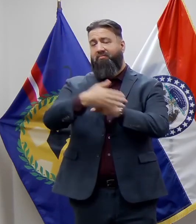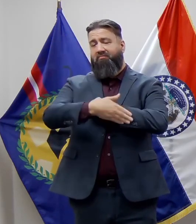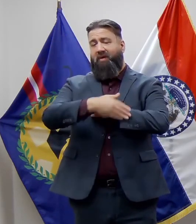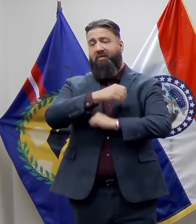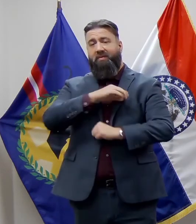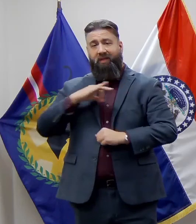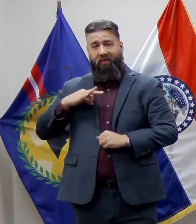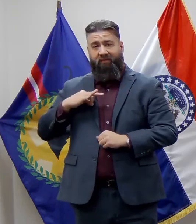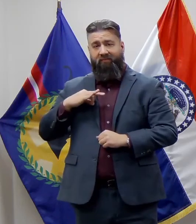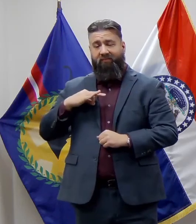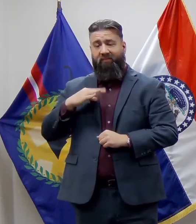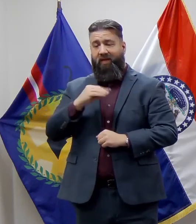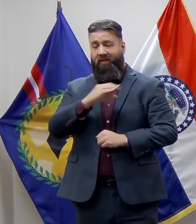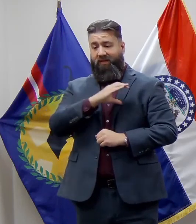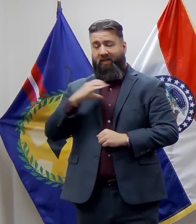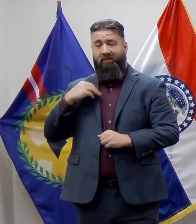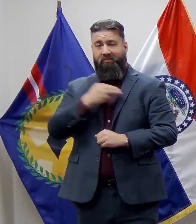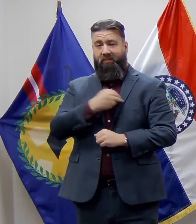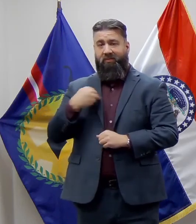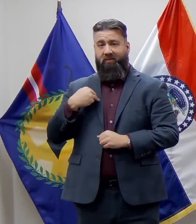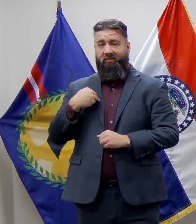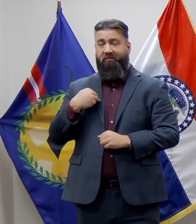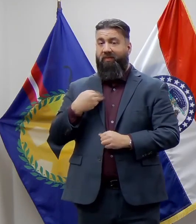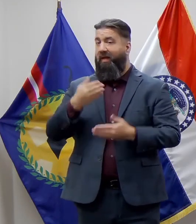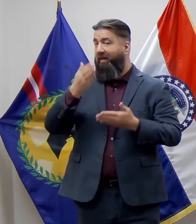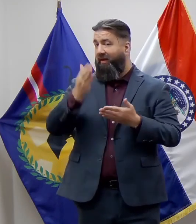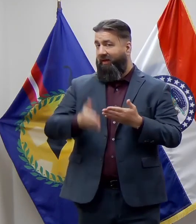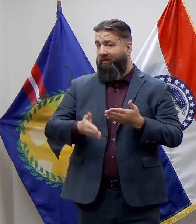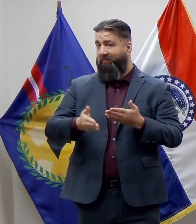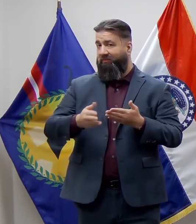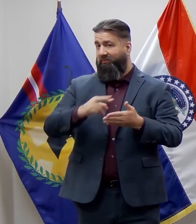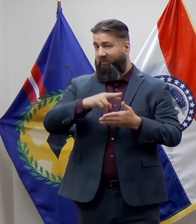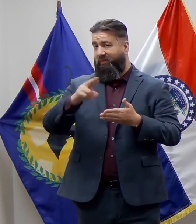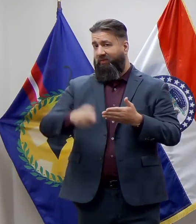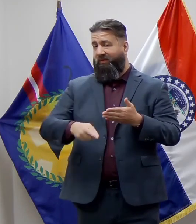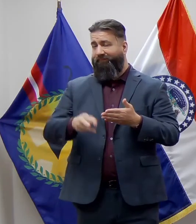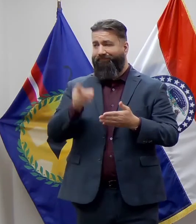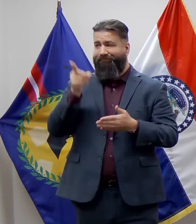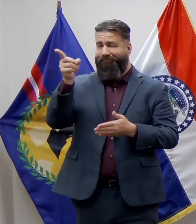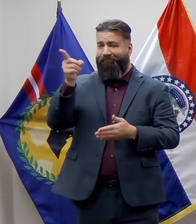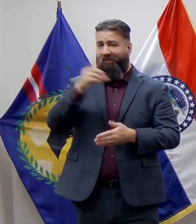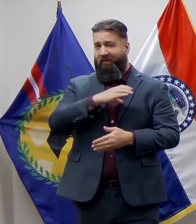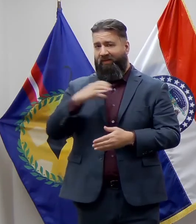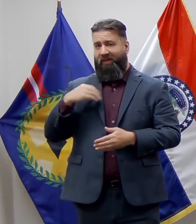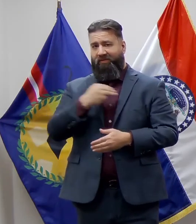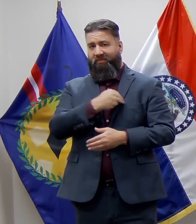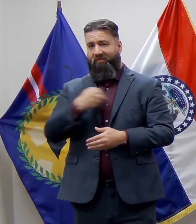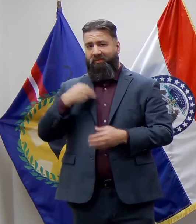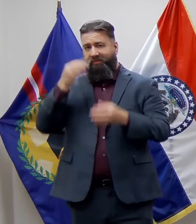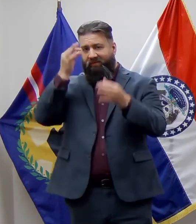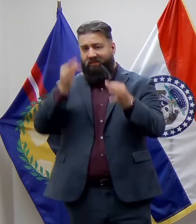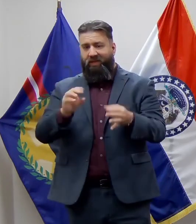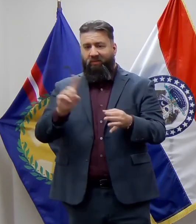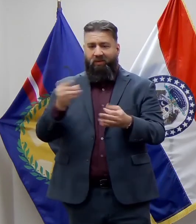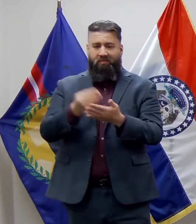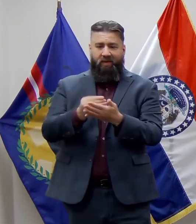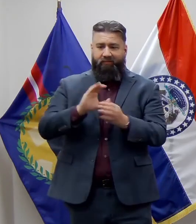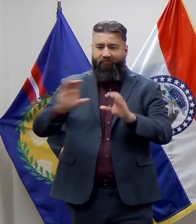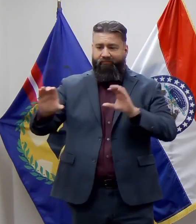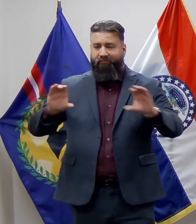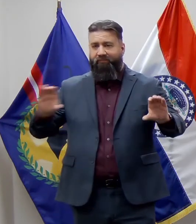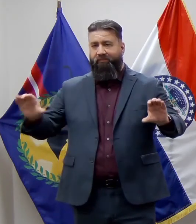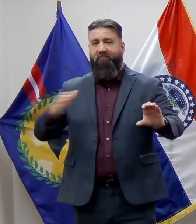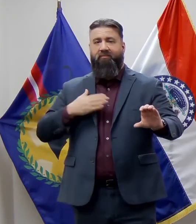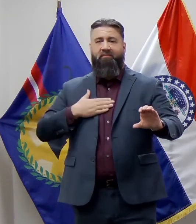staff and our county council members. In the end, the county council members will determine the appropriation, and